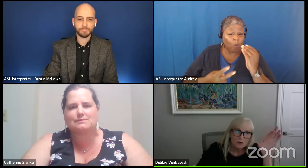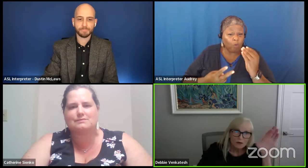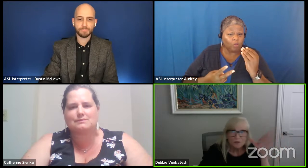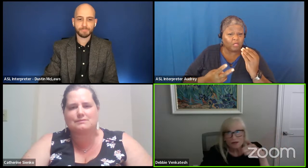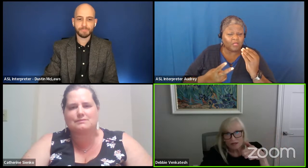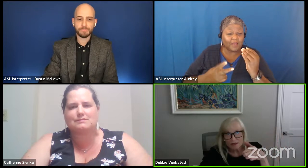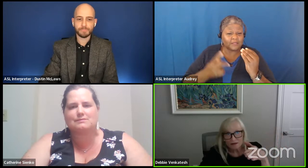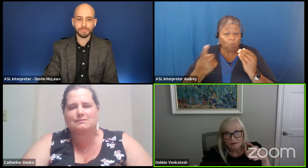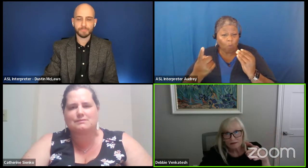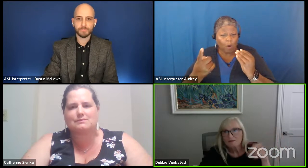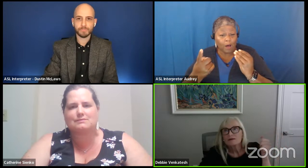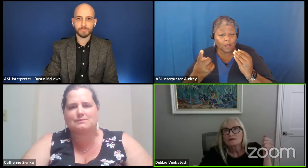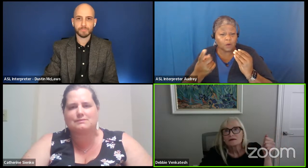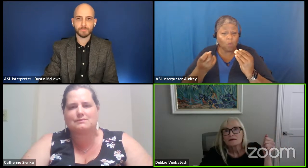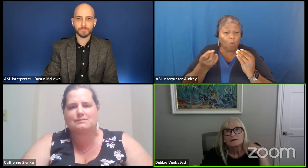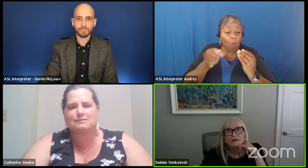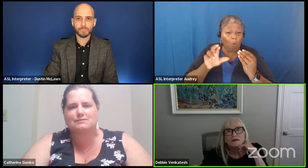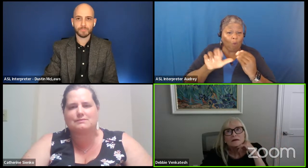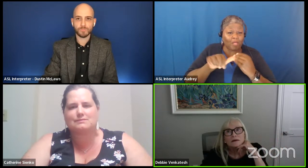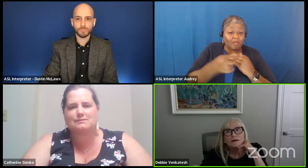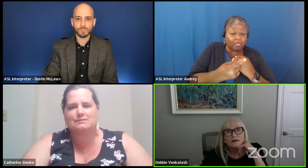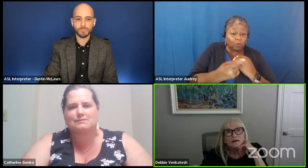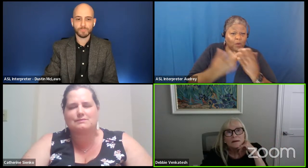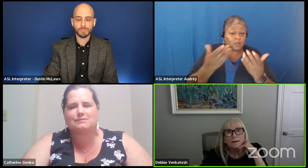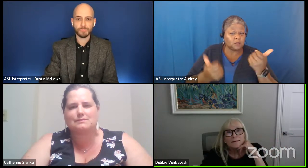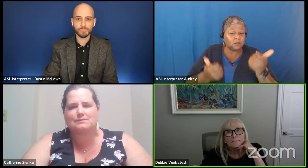It's not one or the other.